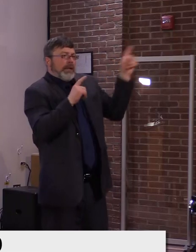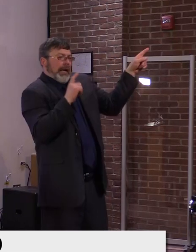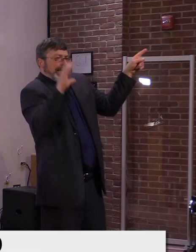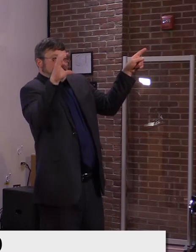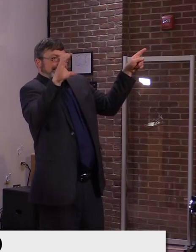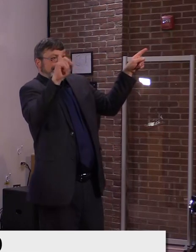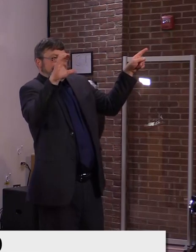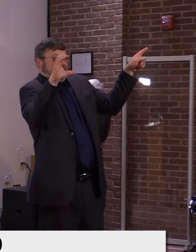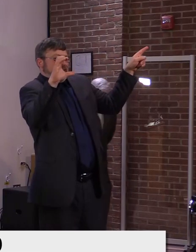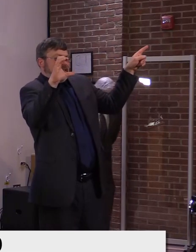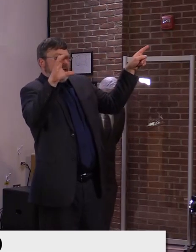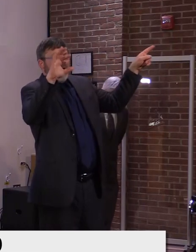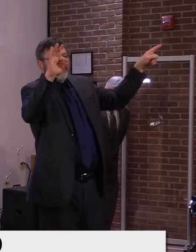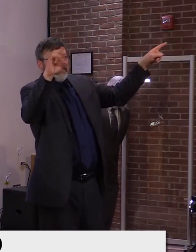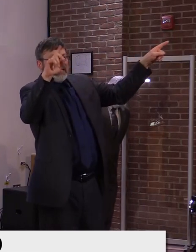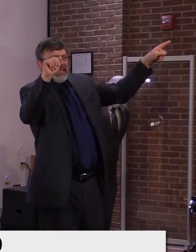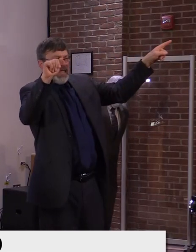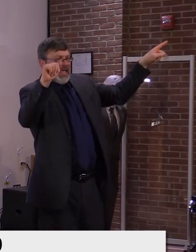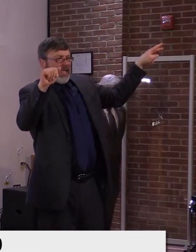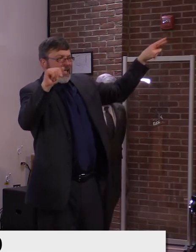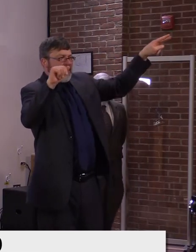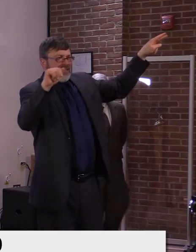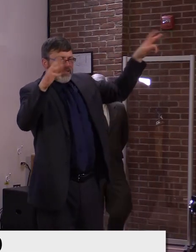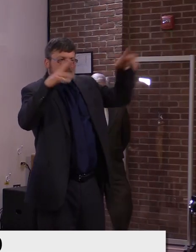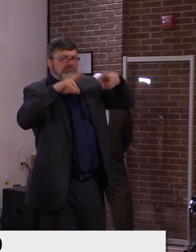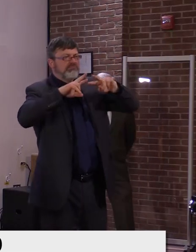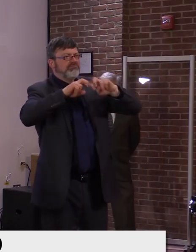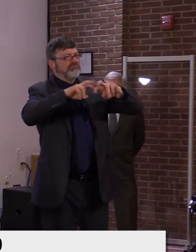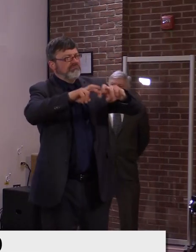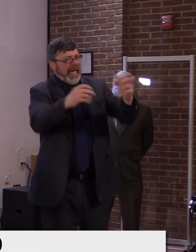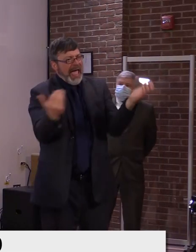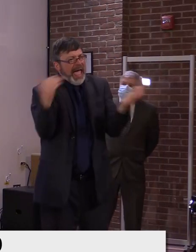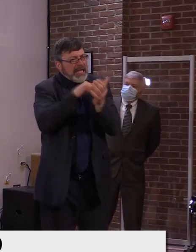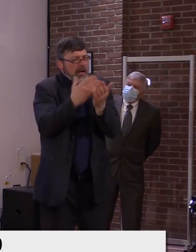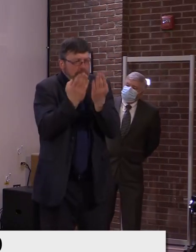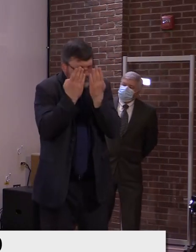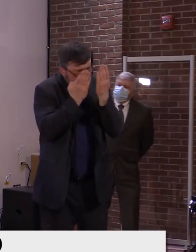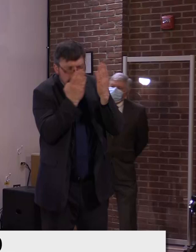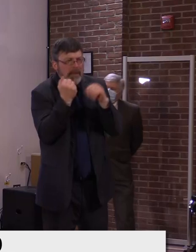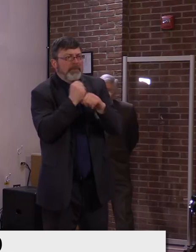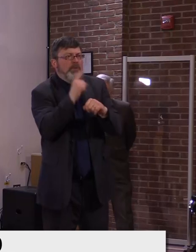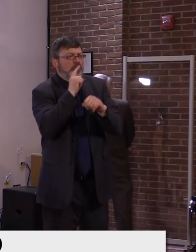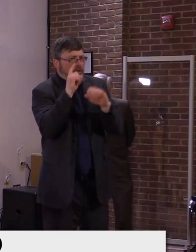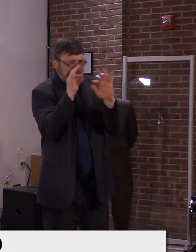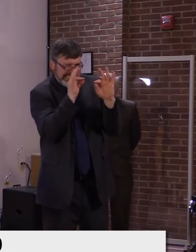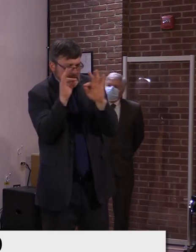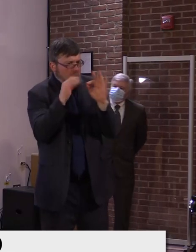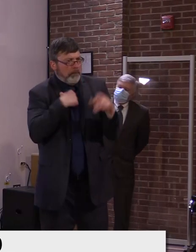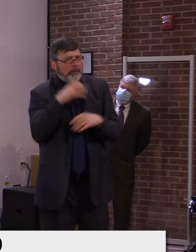to provide guidance to providers so that in the case of the question, previous question,